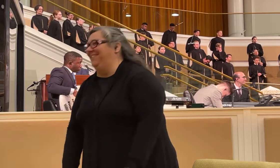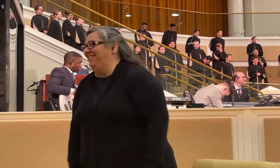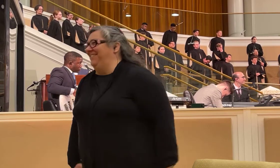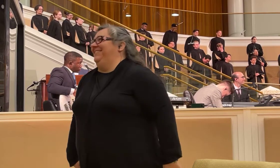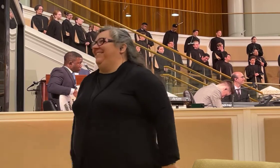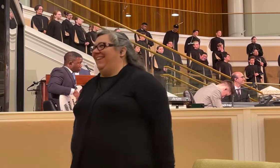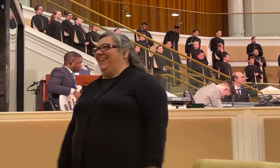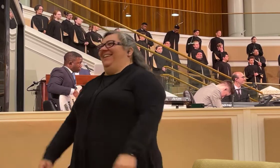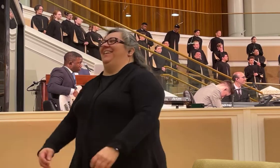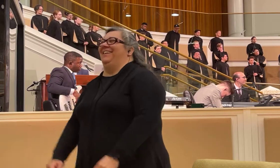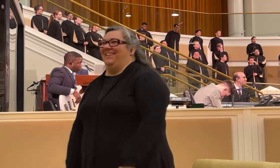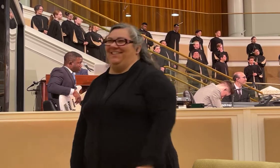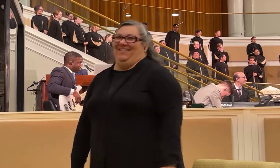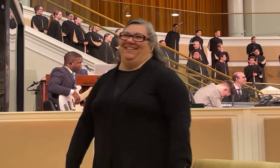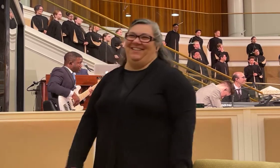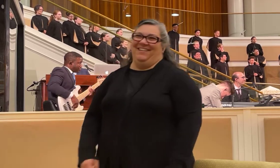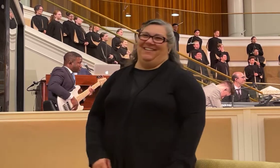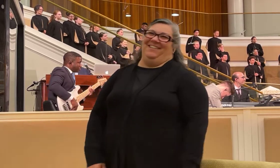Amen.